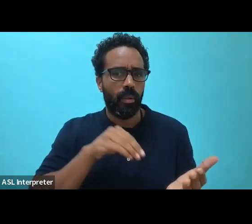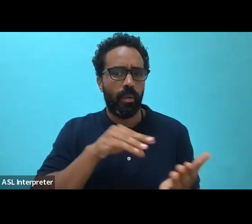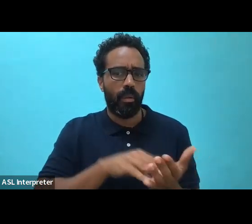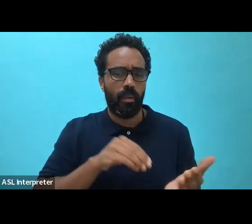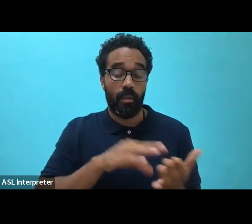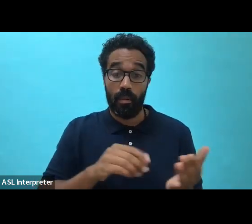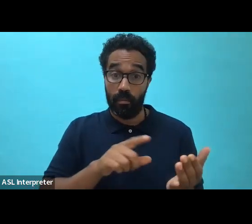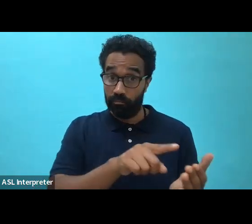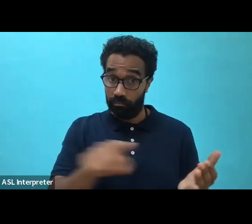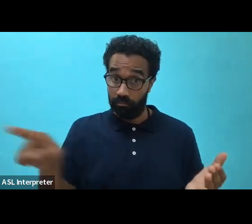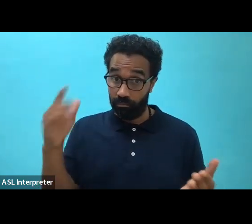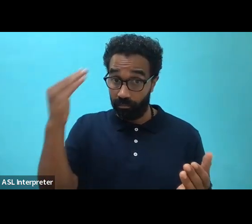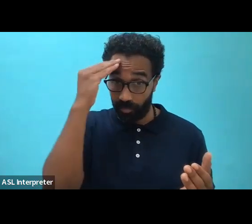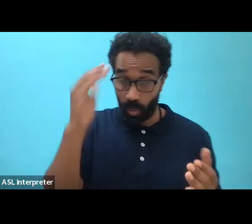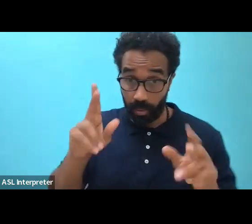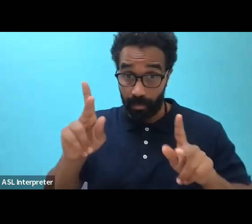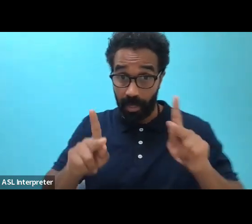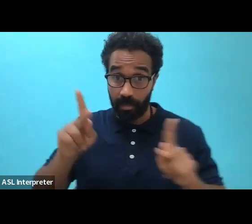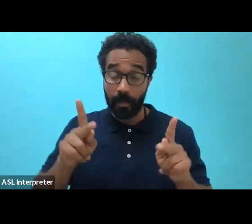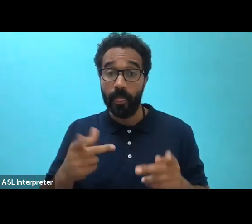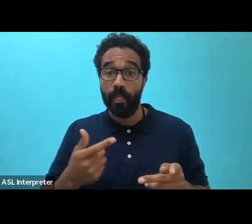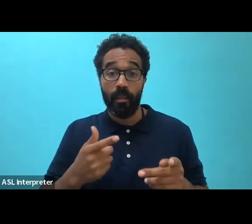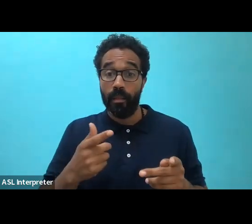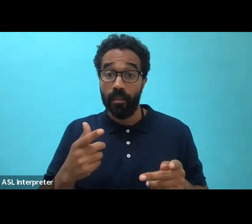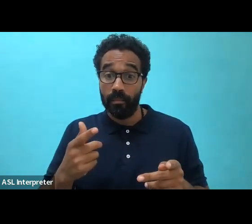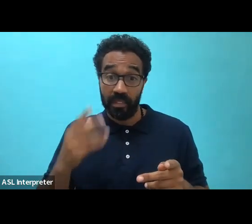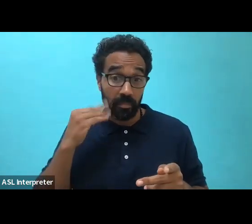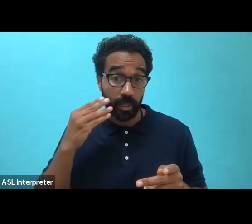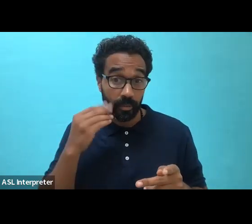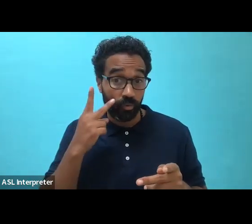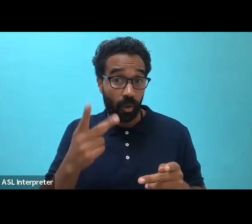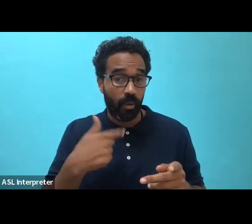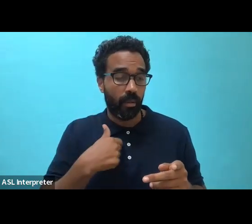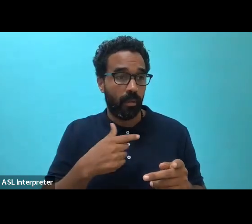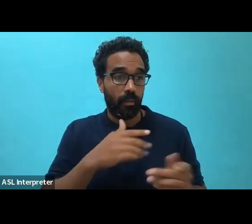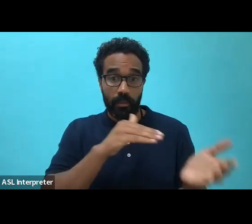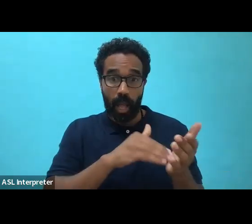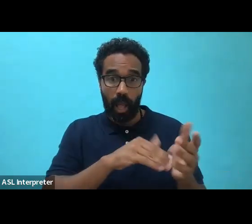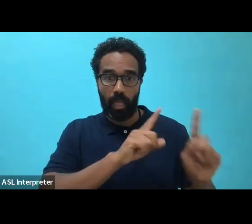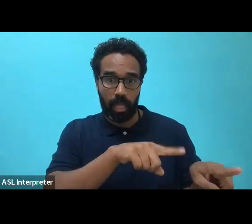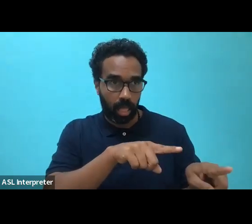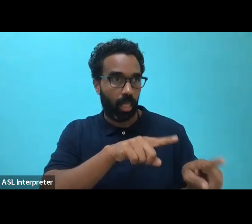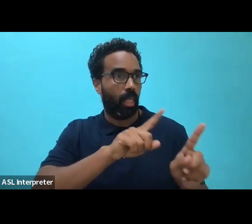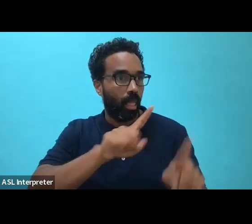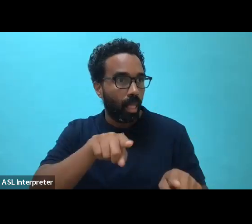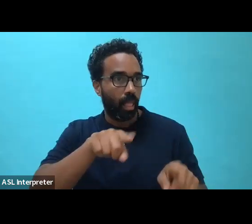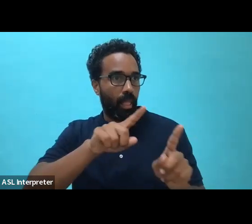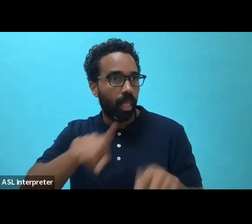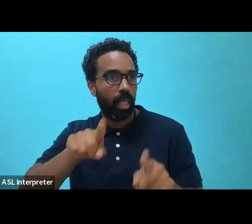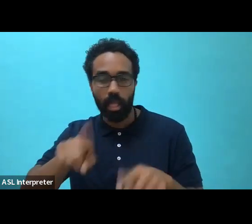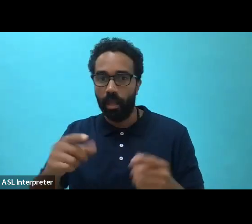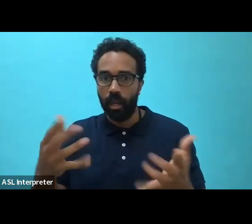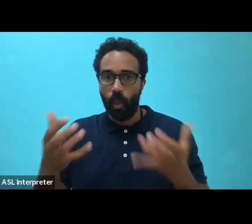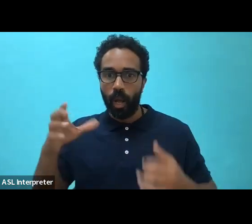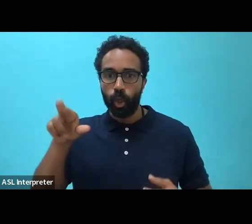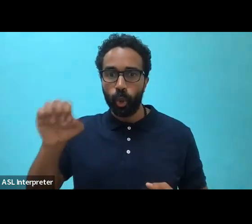know people that have gone from one doctor to another seeking a cure? And how many of us have actually done